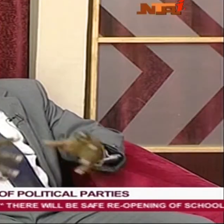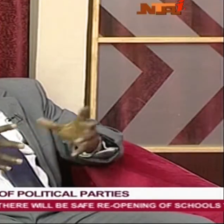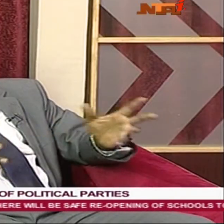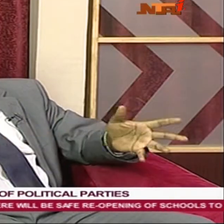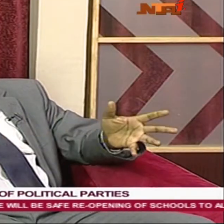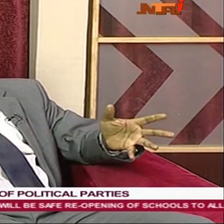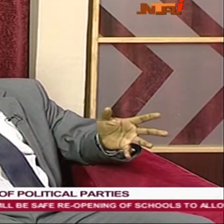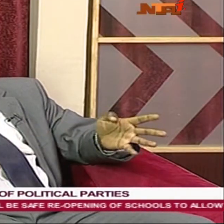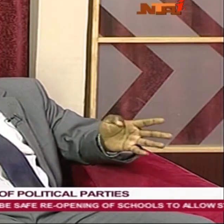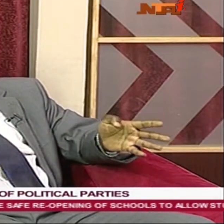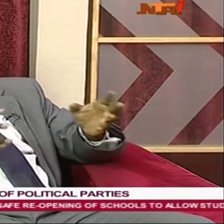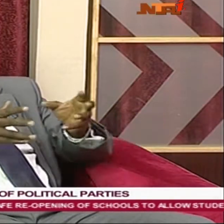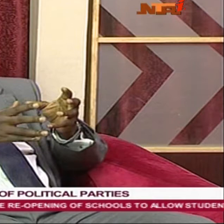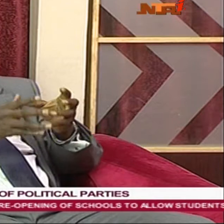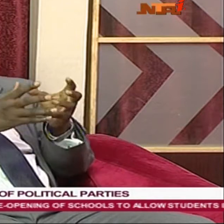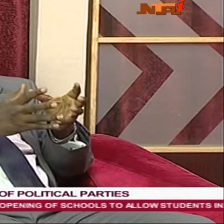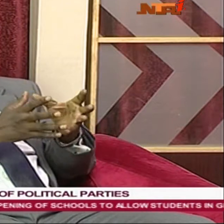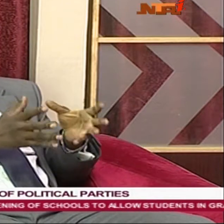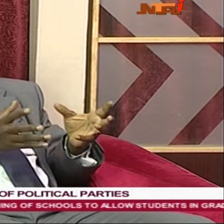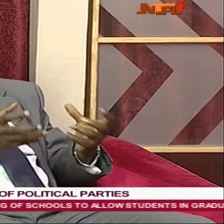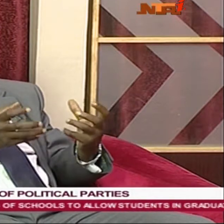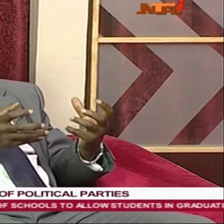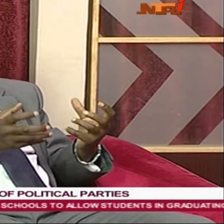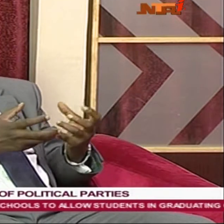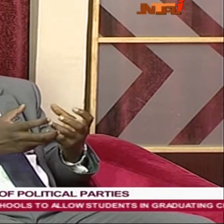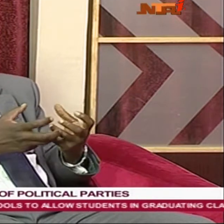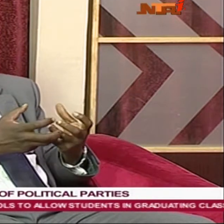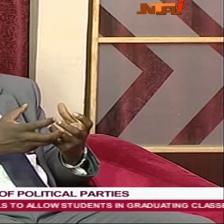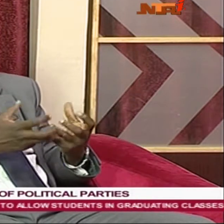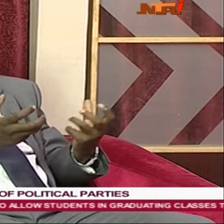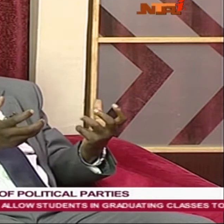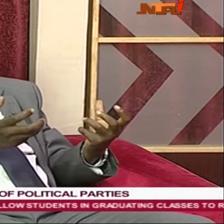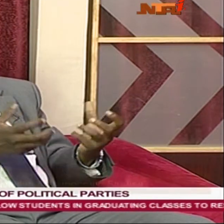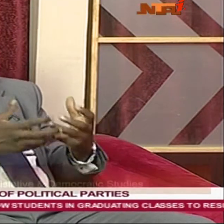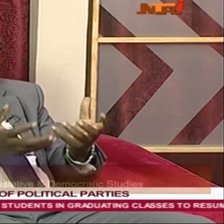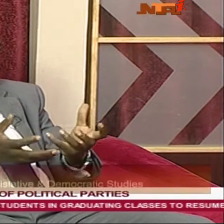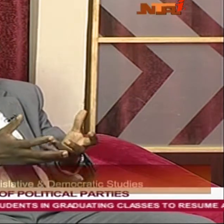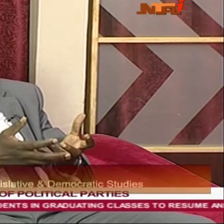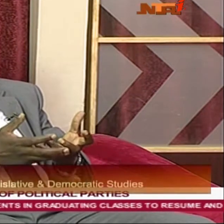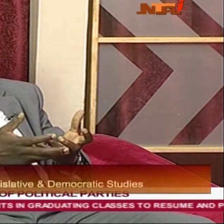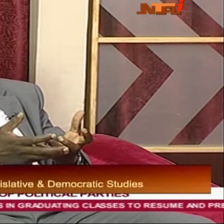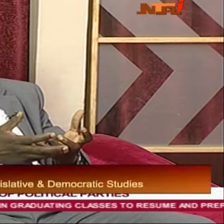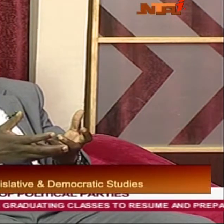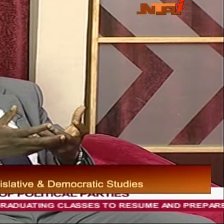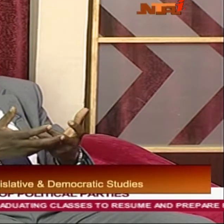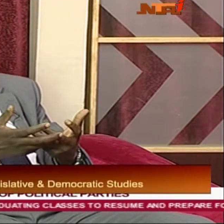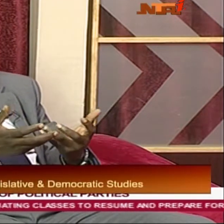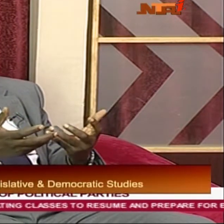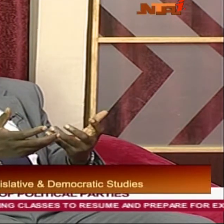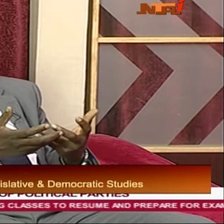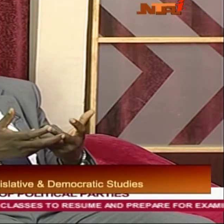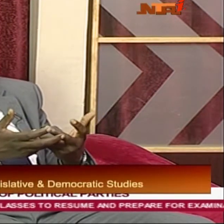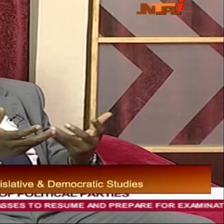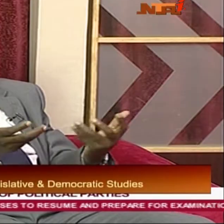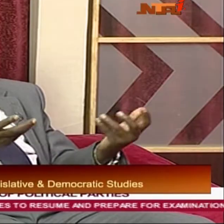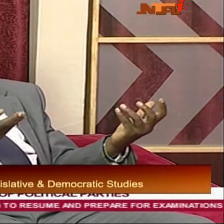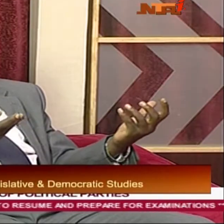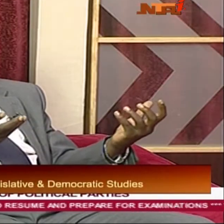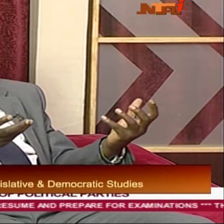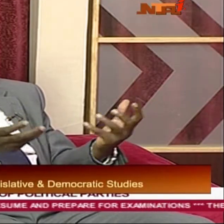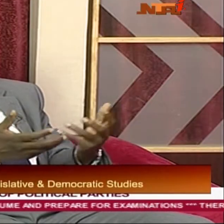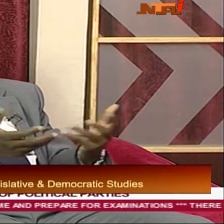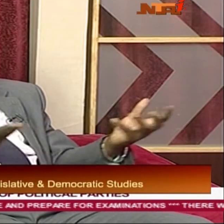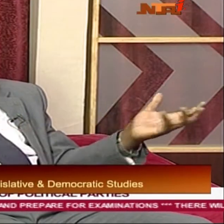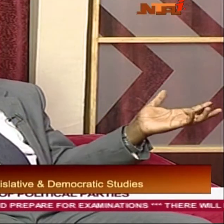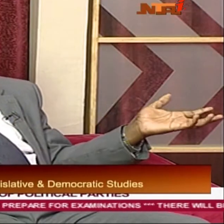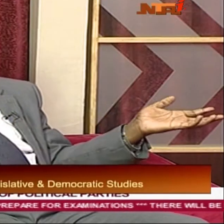know, it's hypocritical. If what we want power for is to make money and I invest, and then you tell me, you pretend as if, you